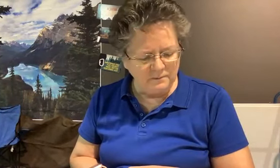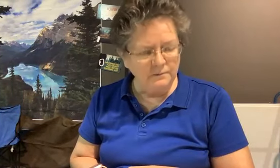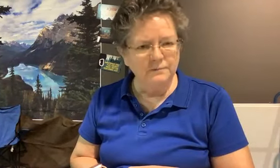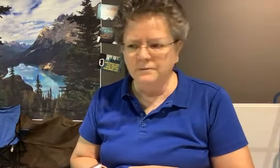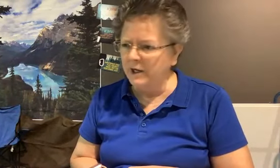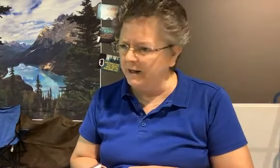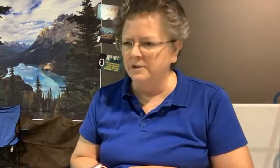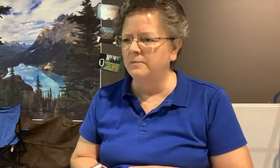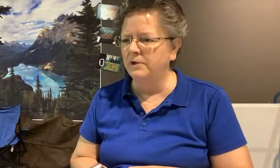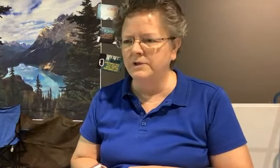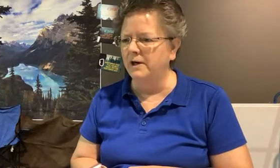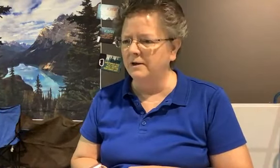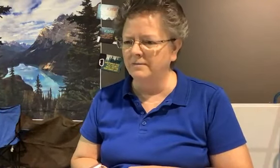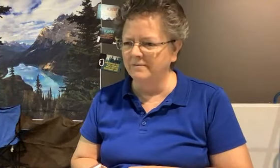Dan? Yes, please talk.